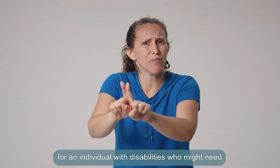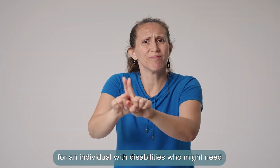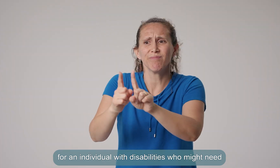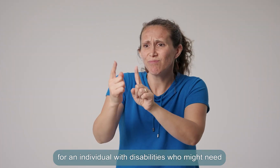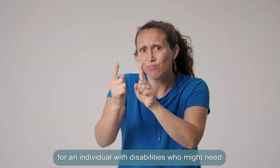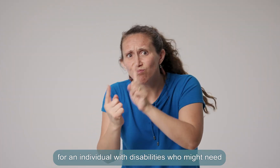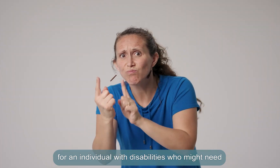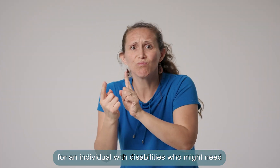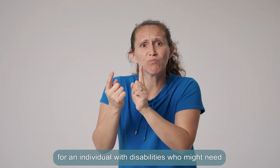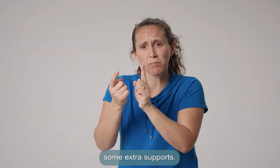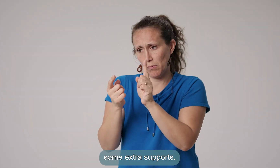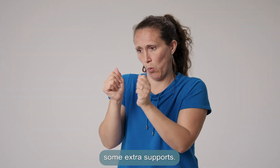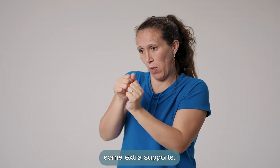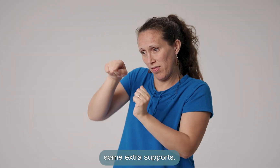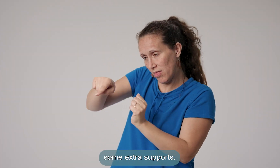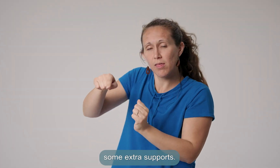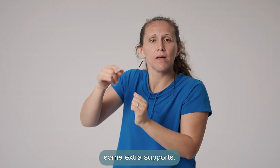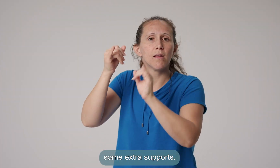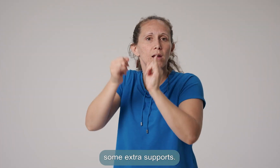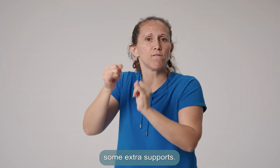disabilities who might need some extra supports.